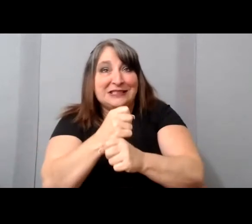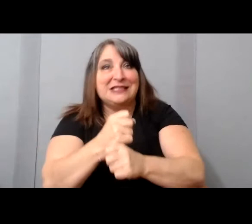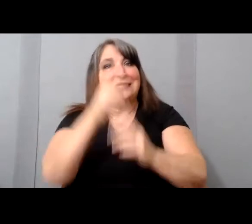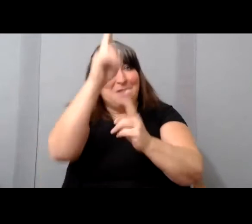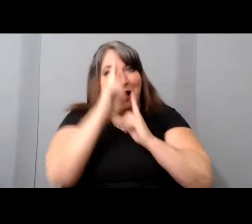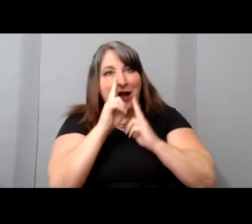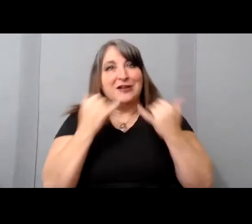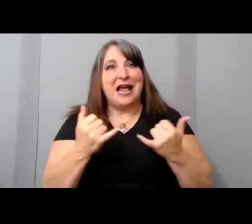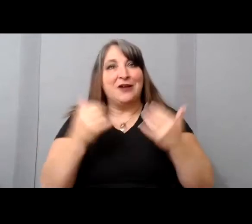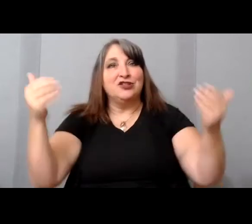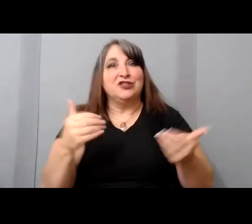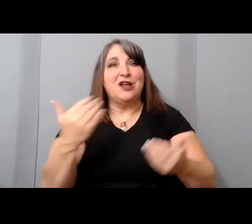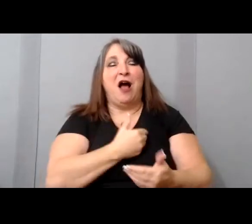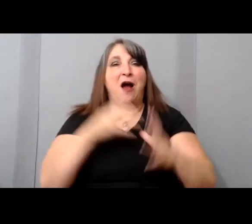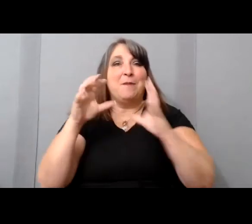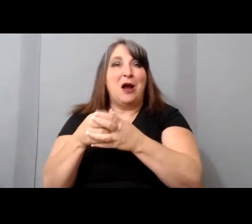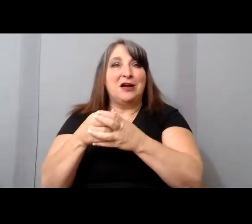party secretary, Jenny Bach.